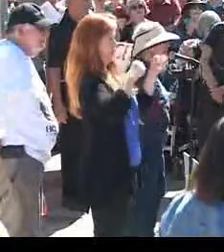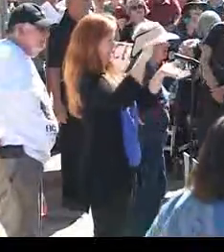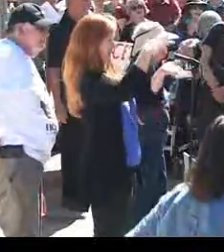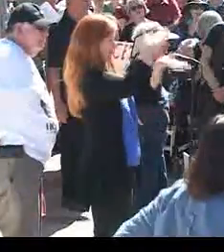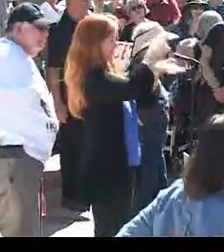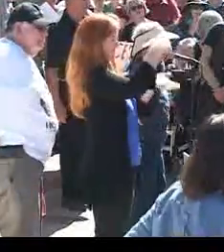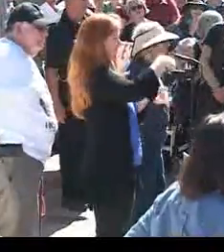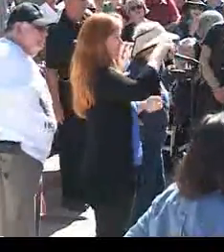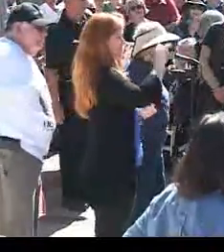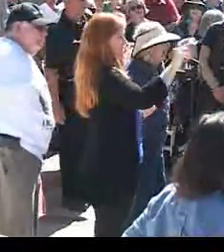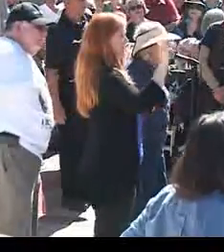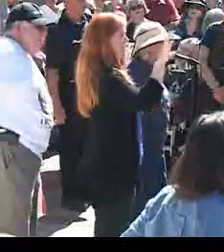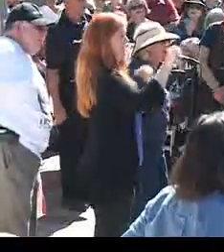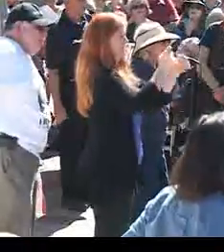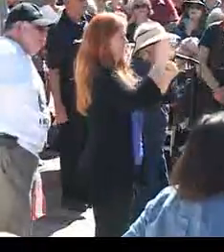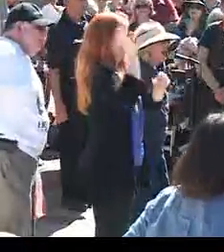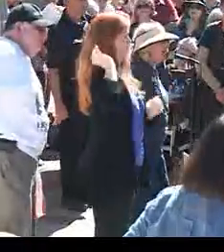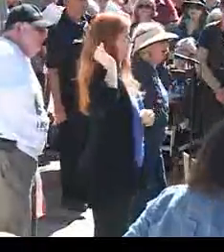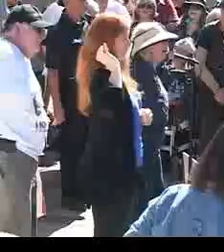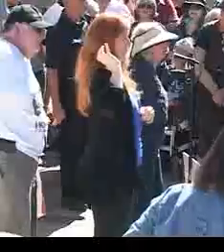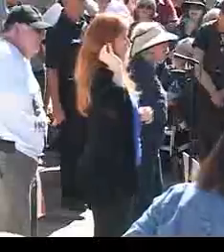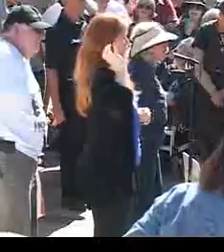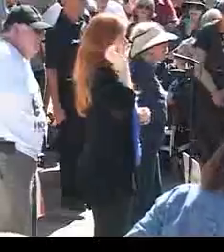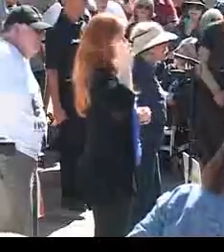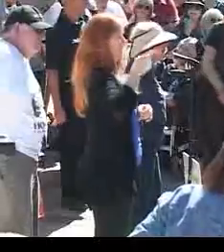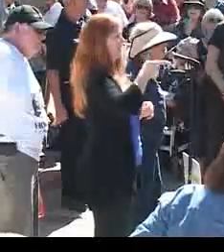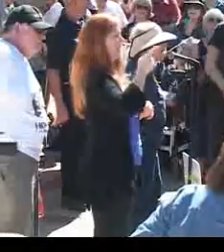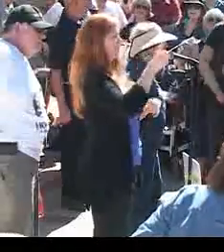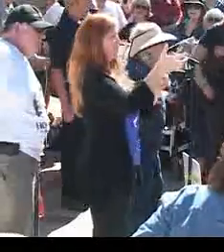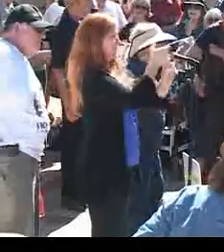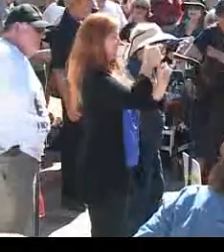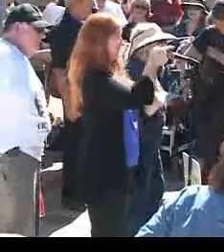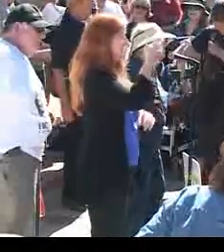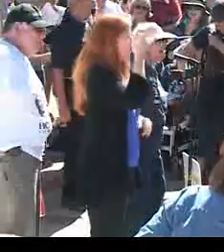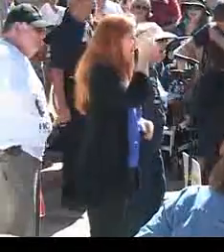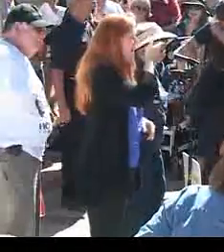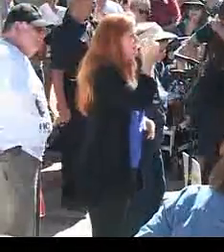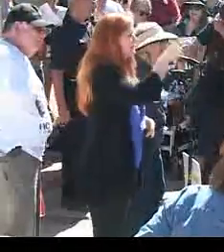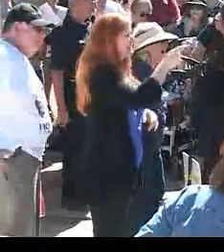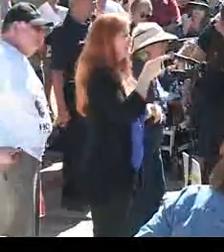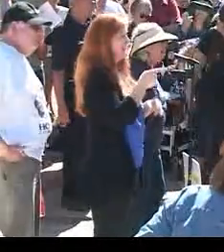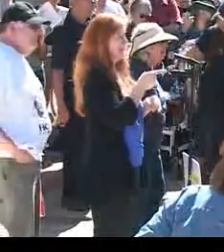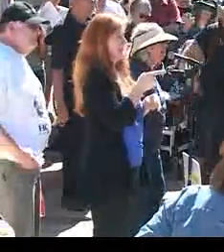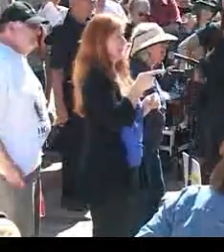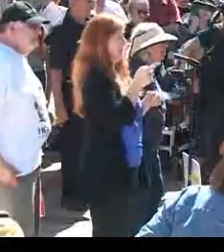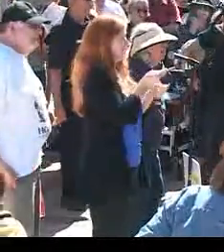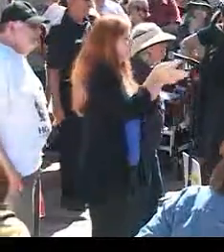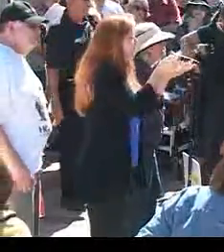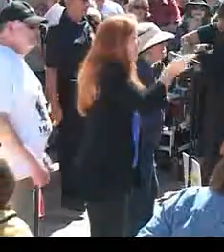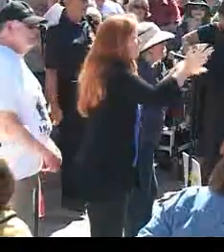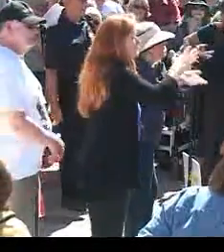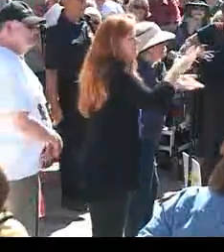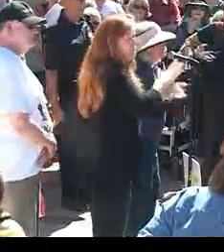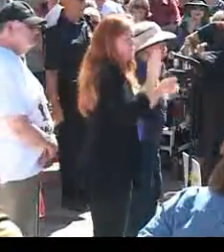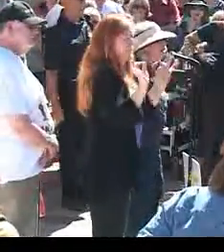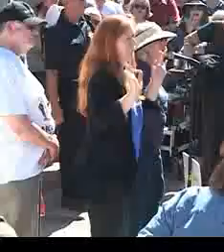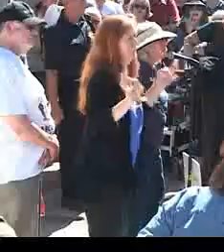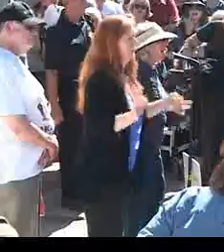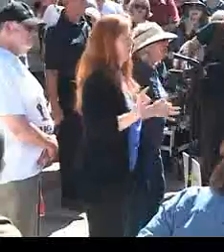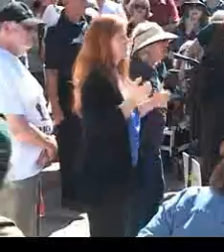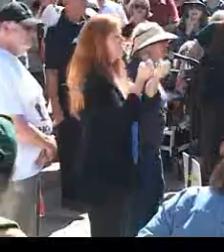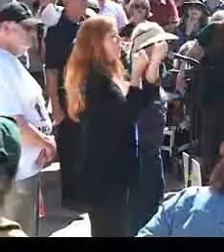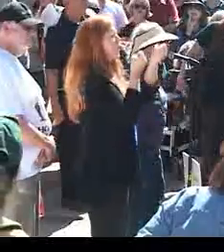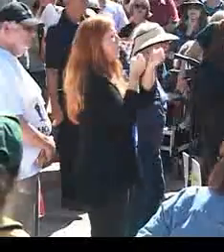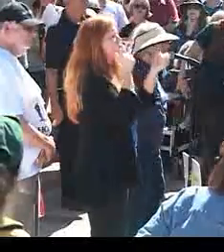this plaza, being taken away because he had dared to hand out leaflets